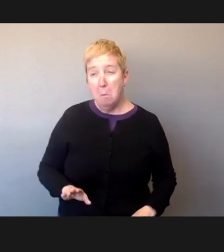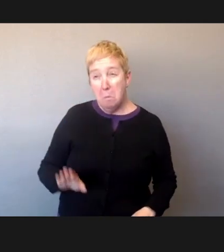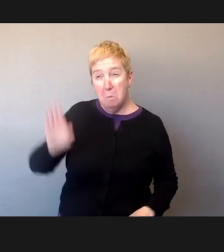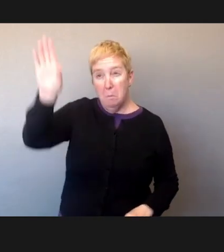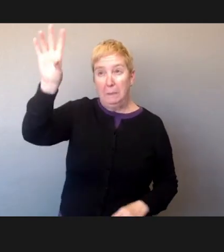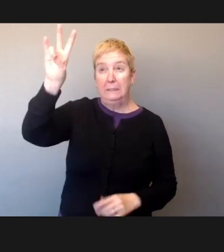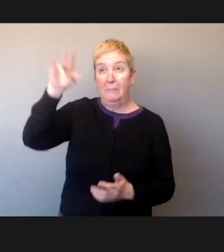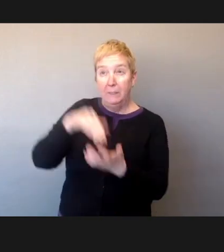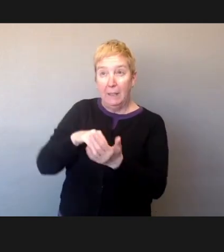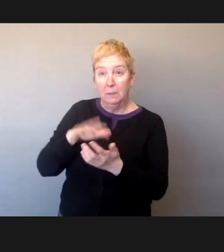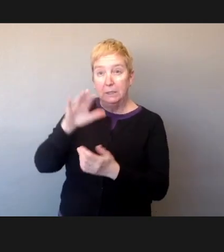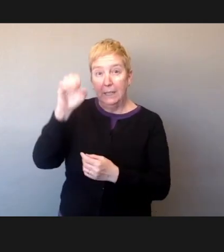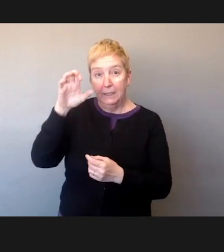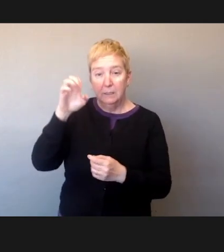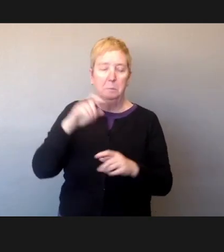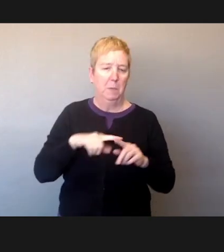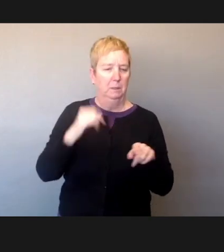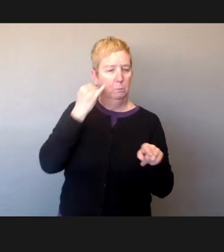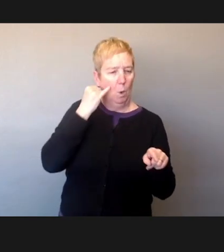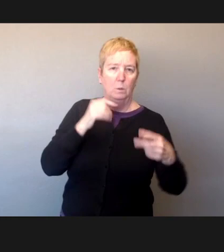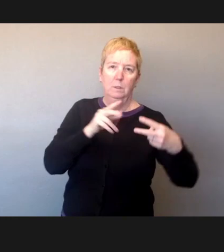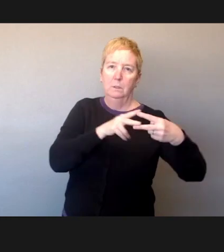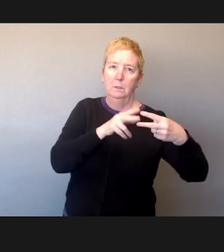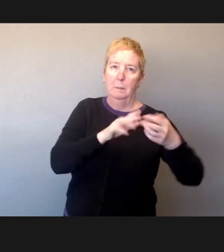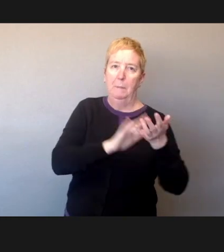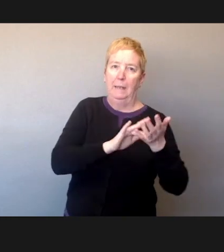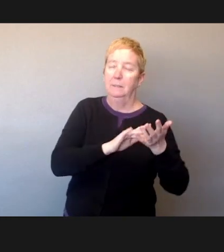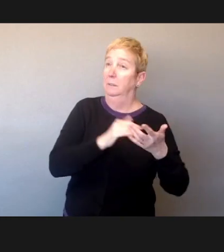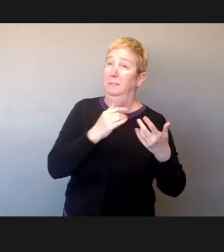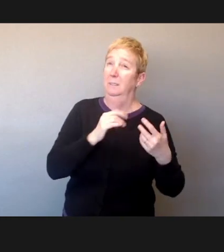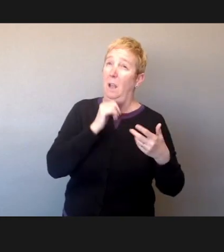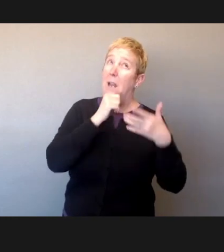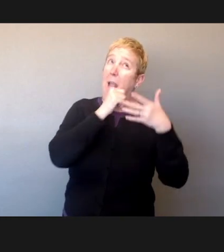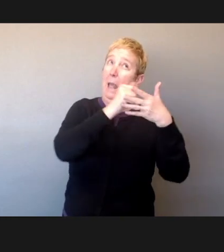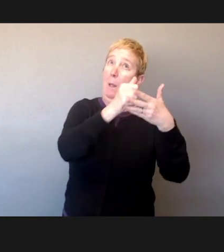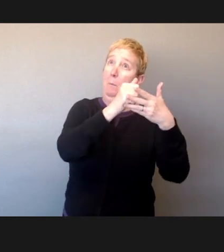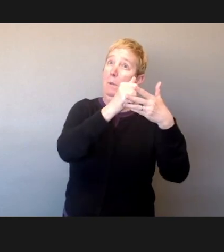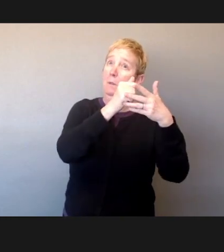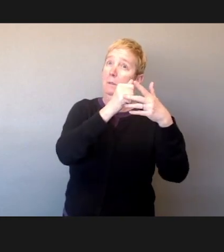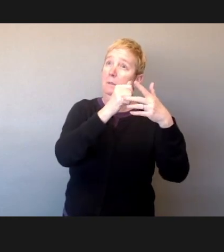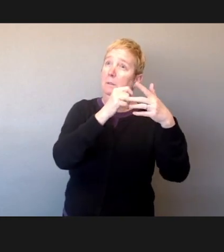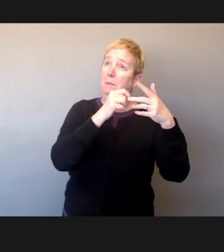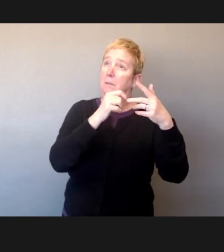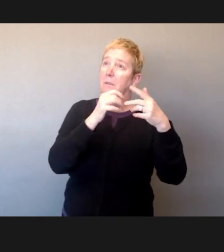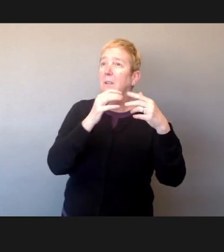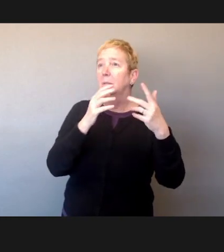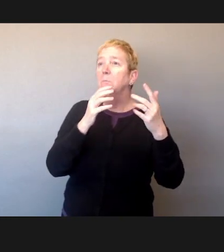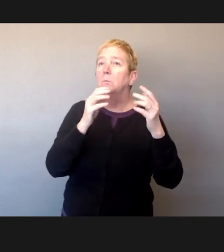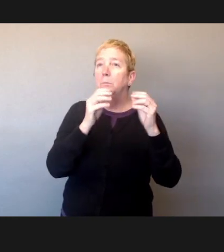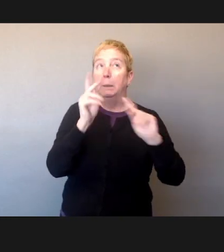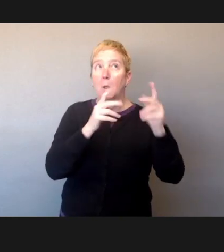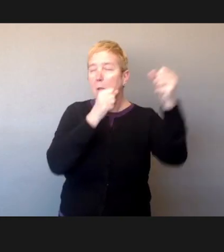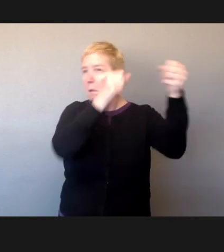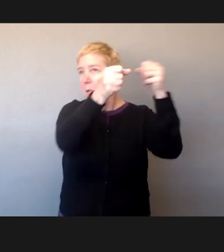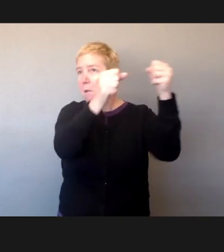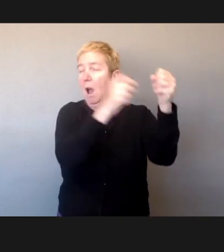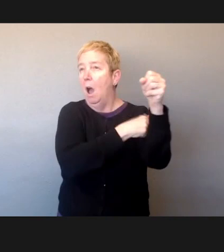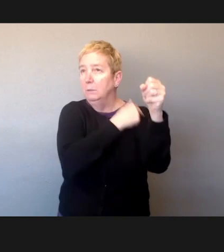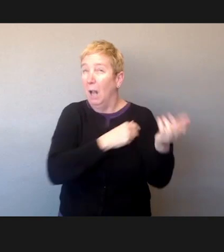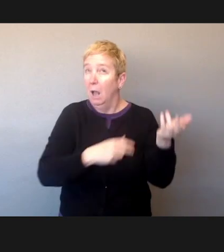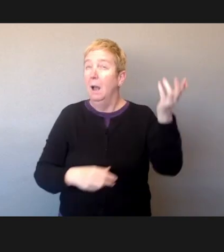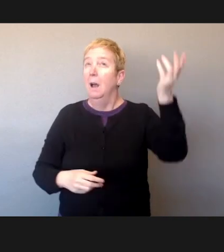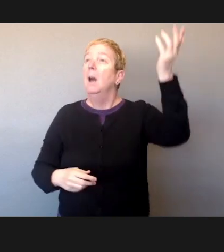effective in reducing hospitalizations. Then we would see skyrocketing hospitalizations. One last thing too,